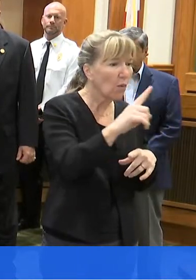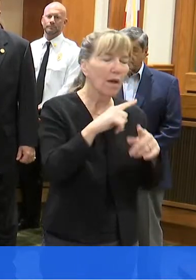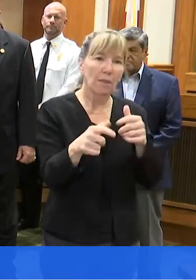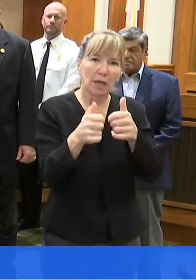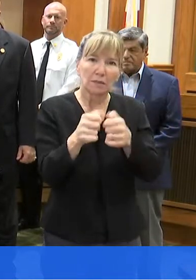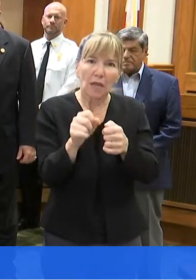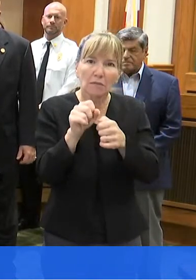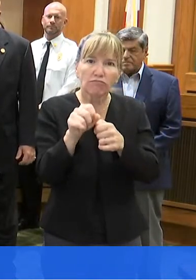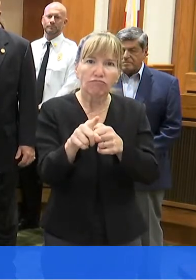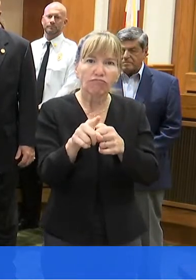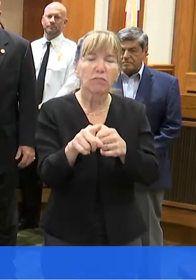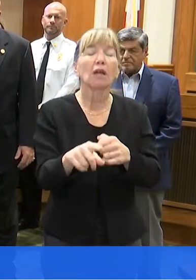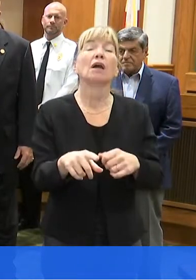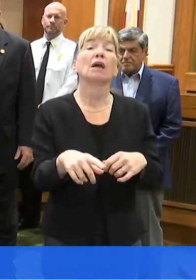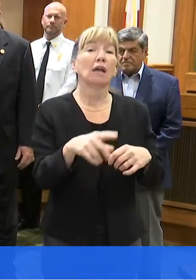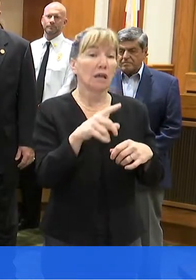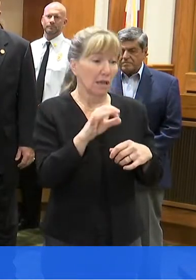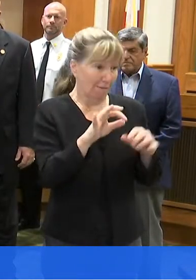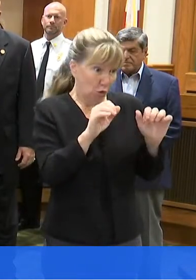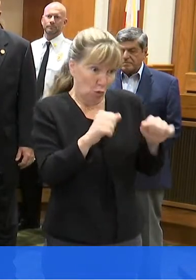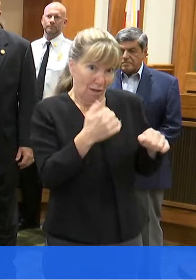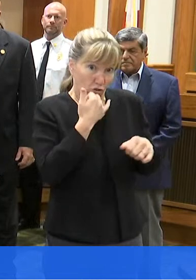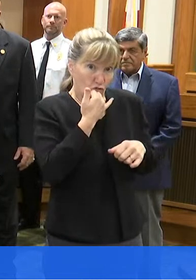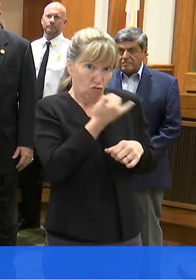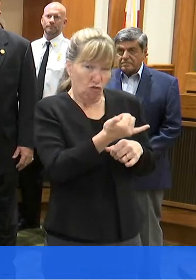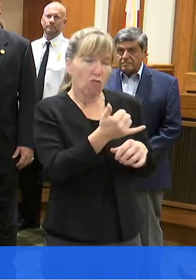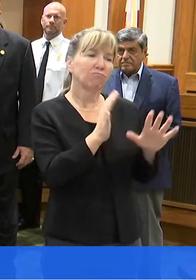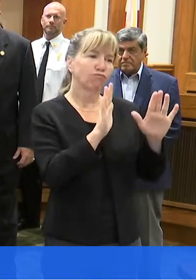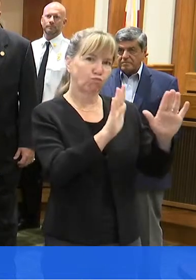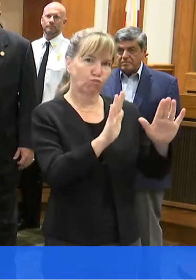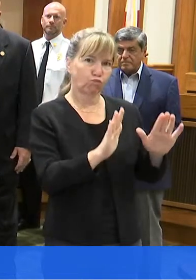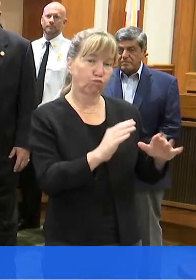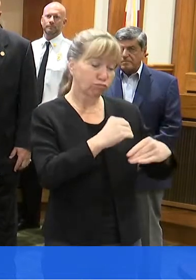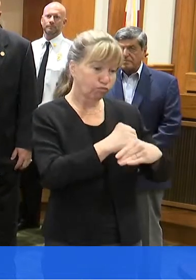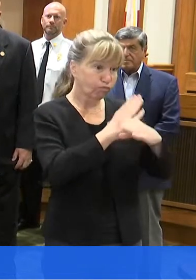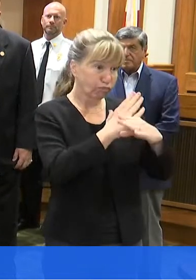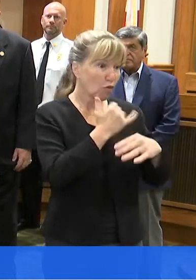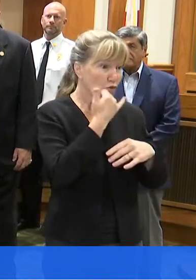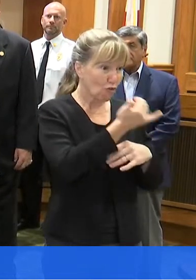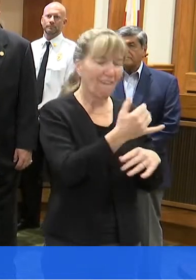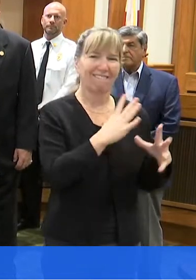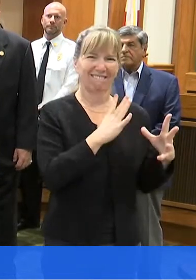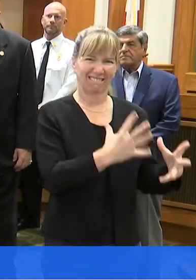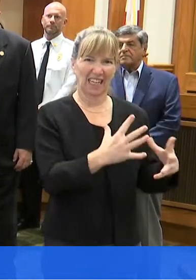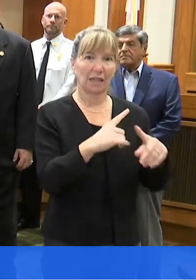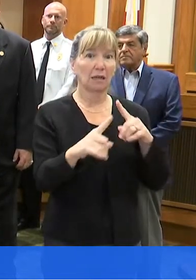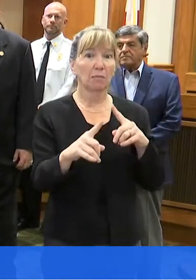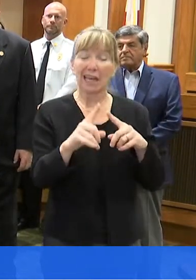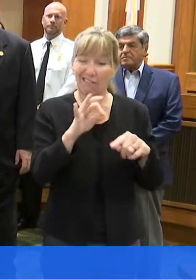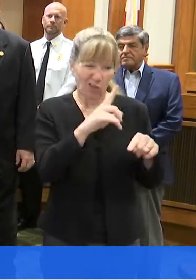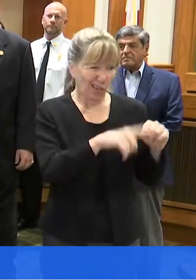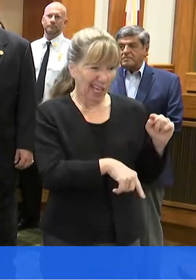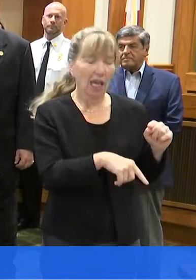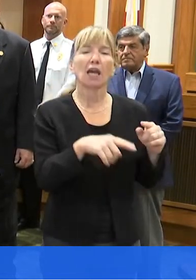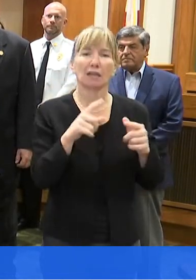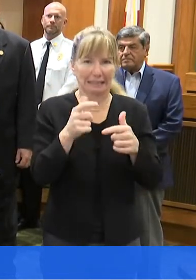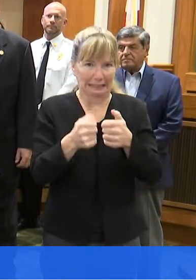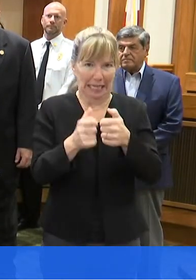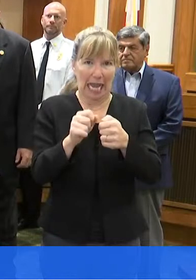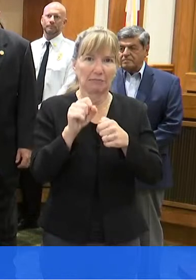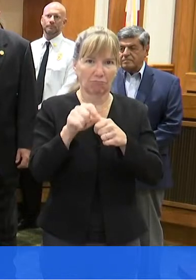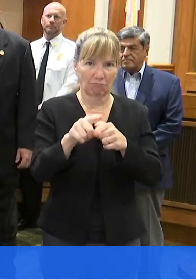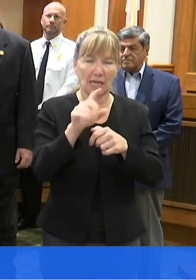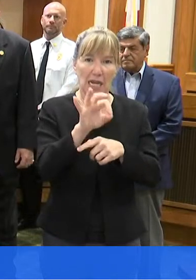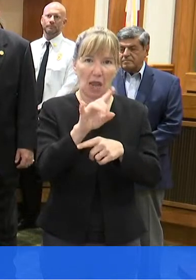stress that you should call 911 when you can and text 911 when you can't. Texting 911 is an